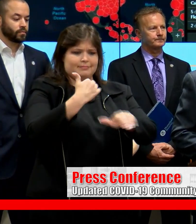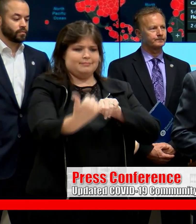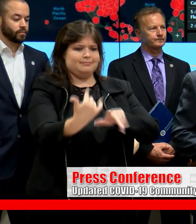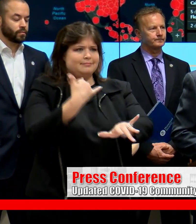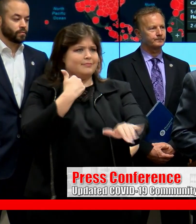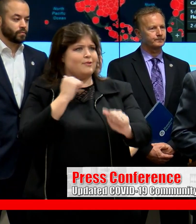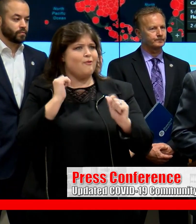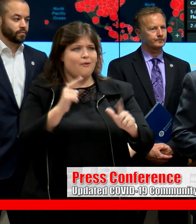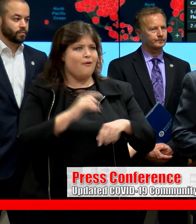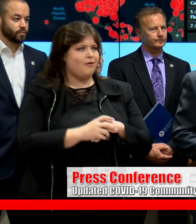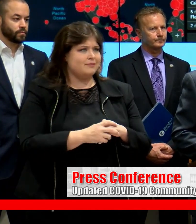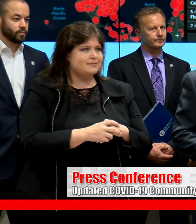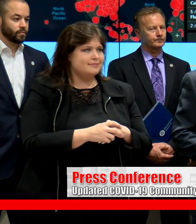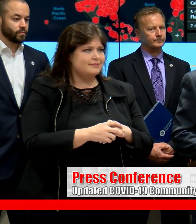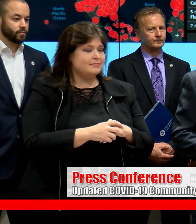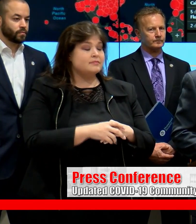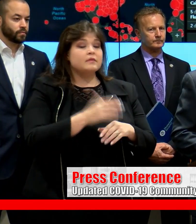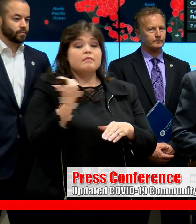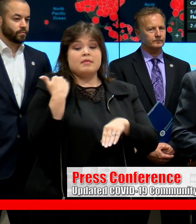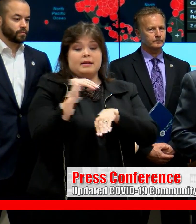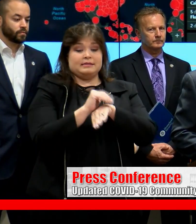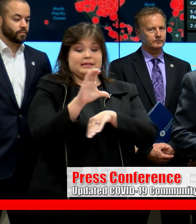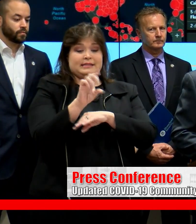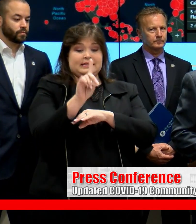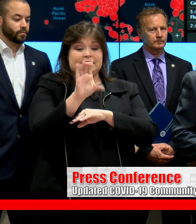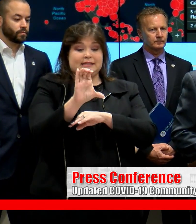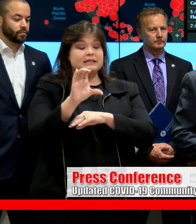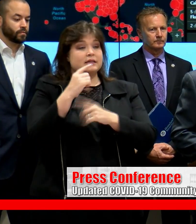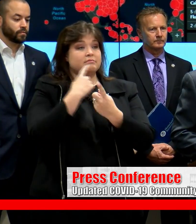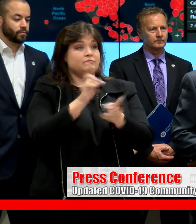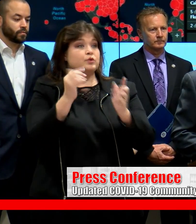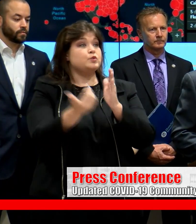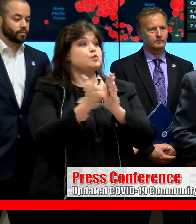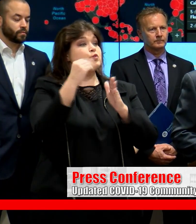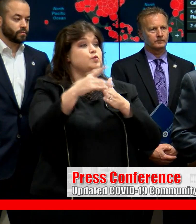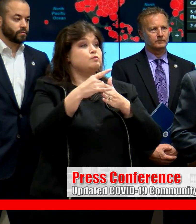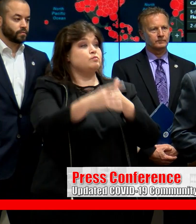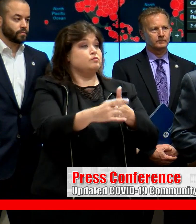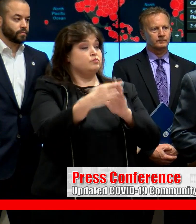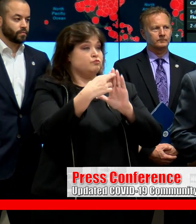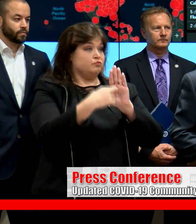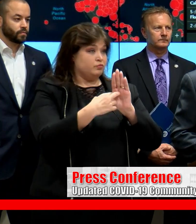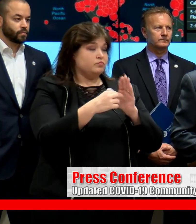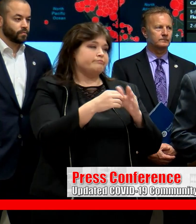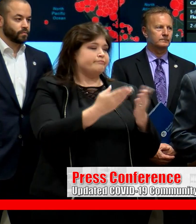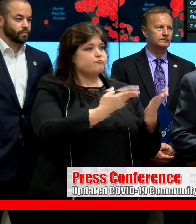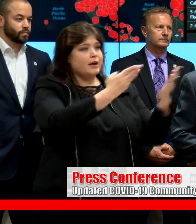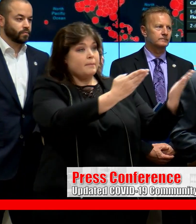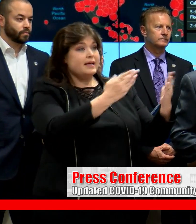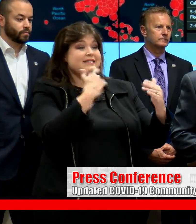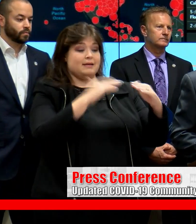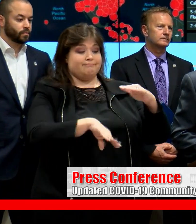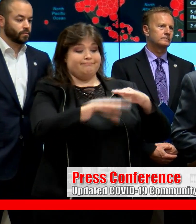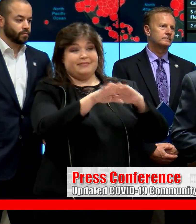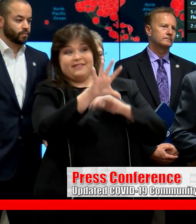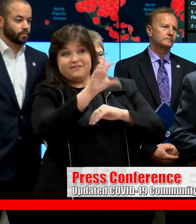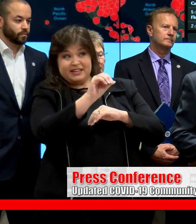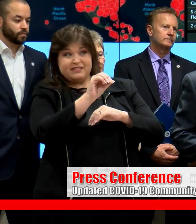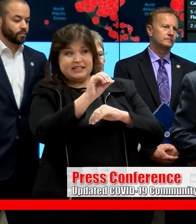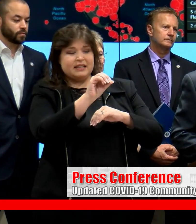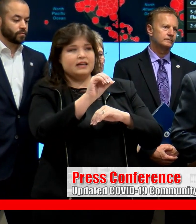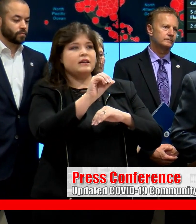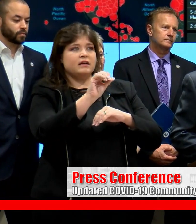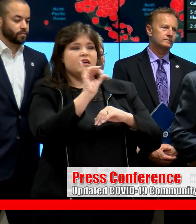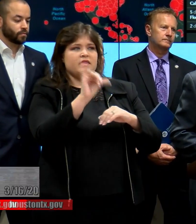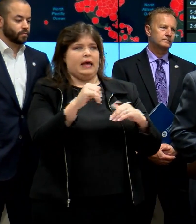Last night, of course, when the CDC issued their new guidelines limiting or recommending that the limit be 50, it did